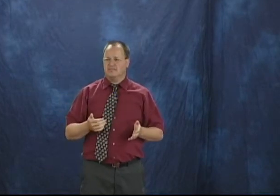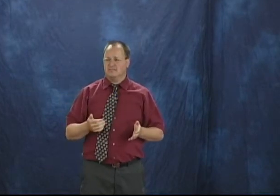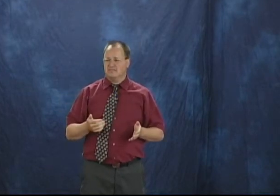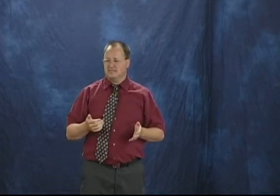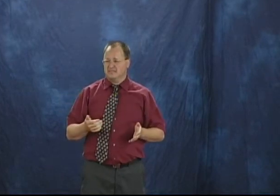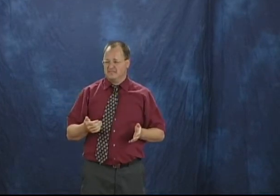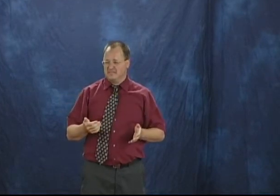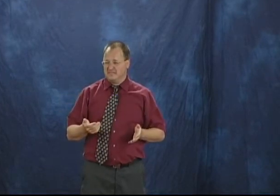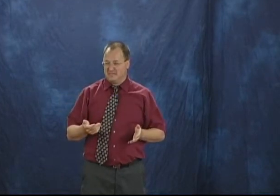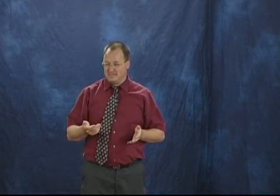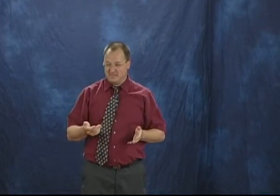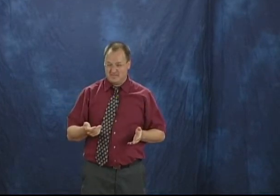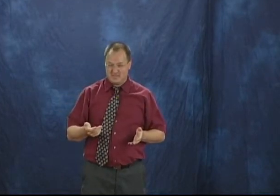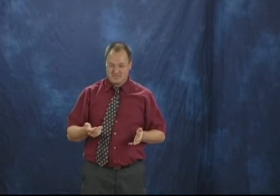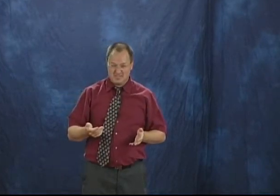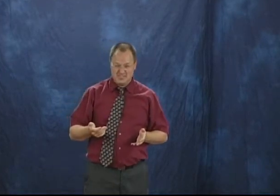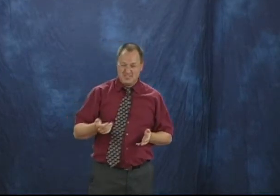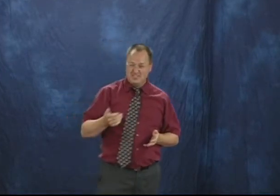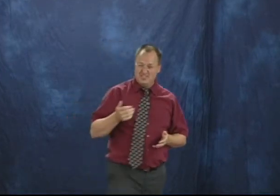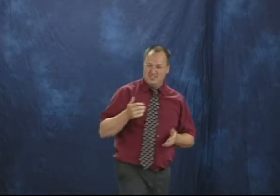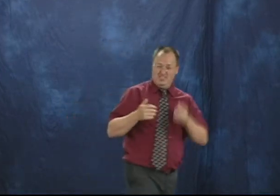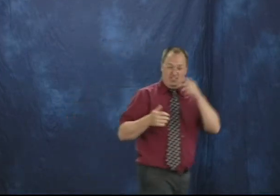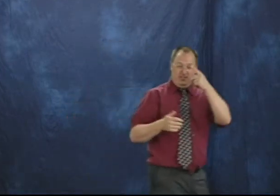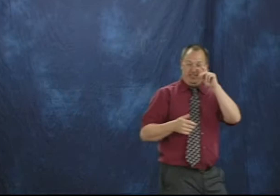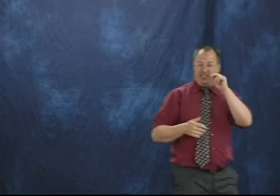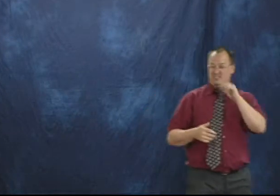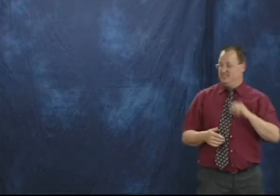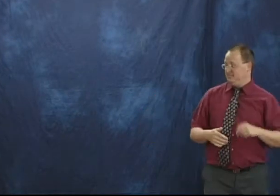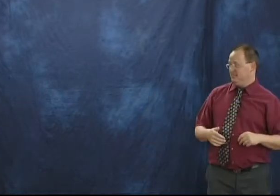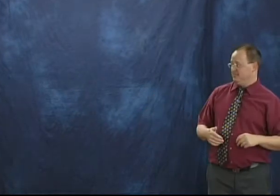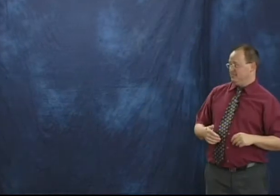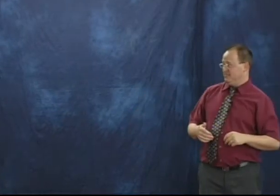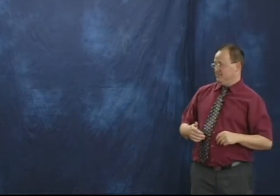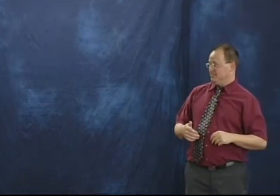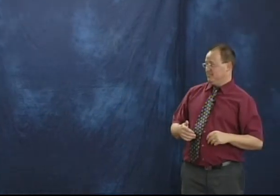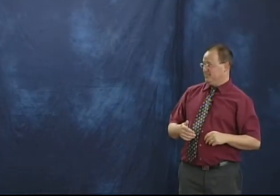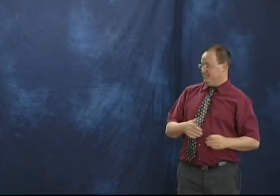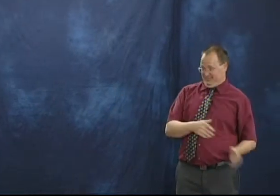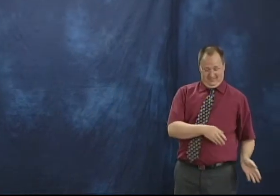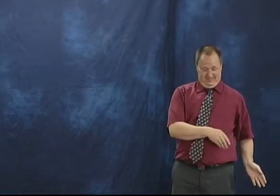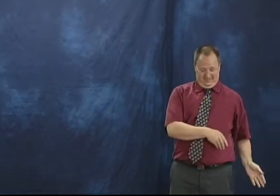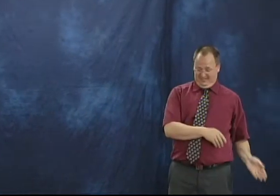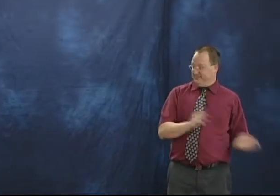And then Jesus told him to cast his net on the other side.